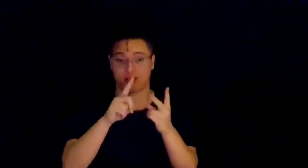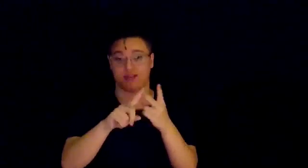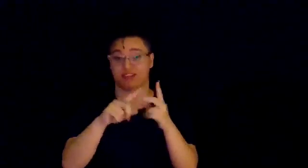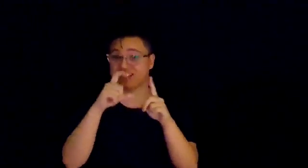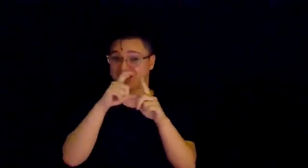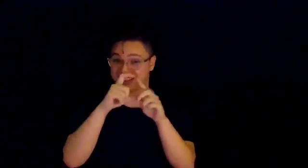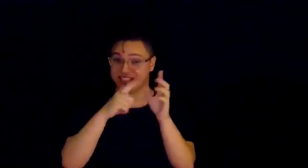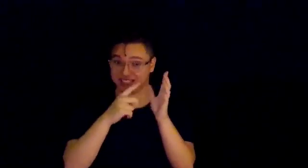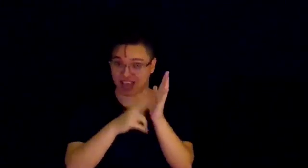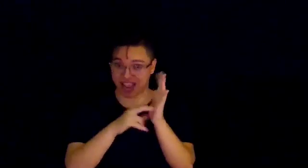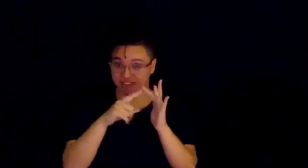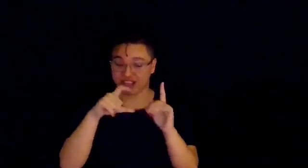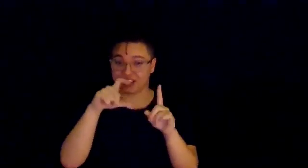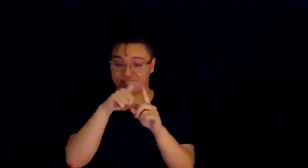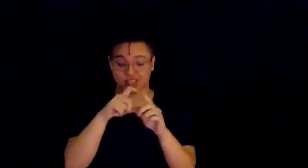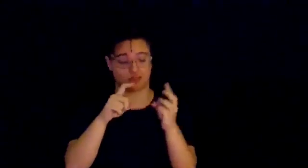Michelle